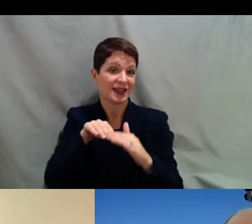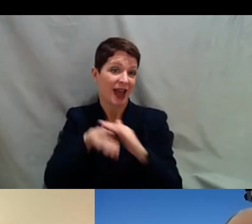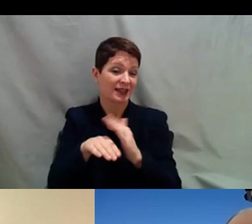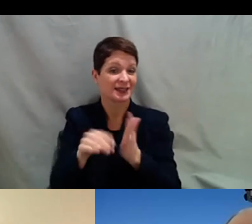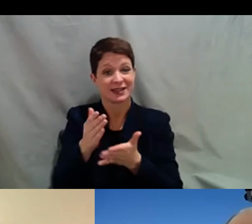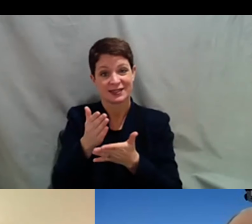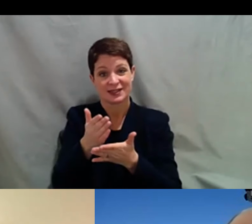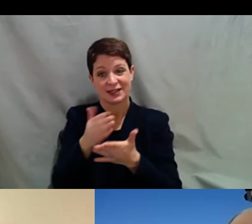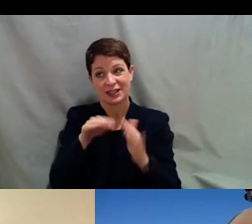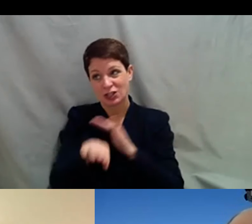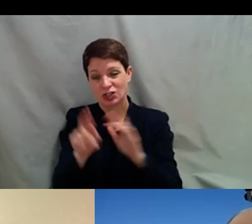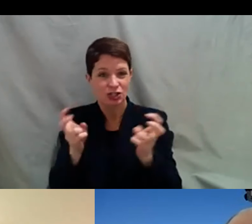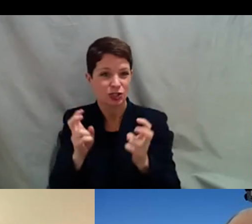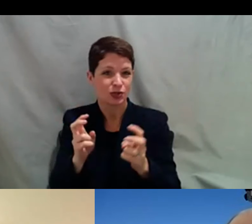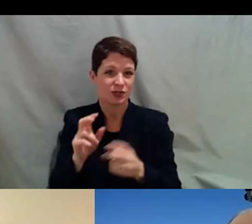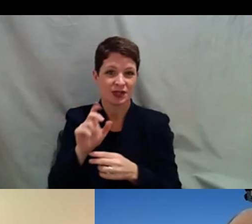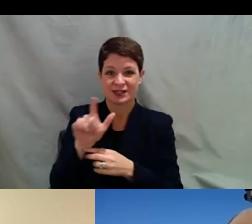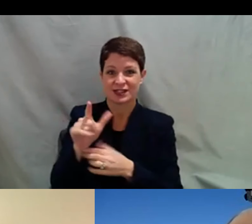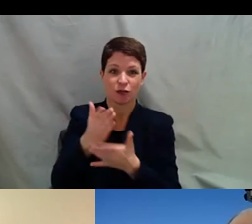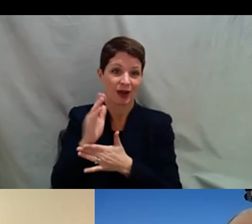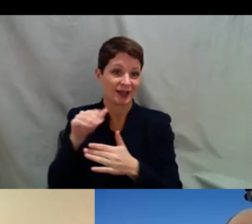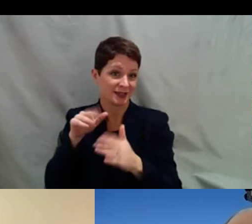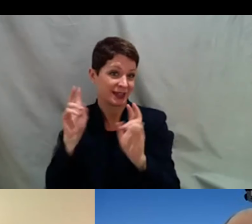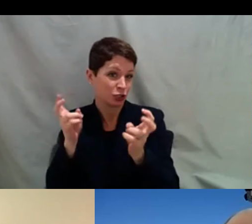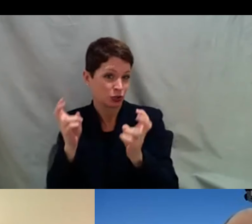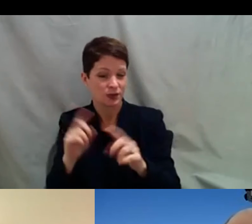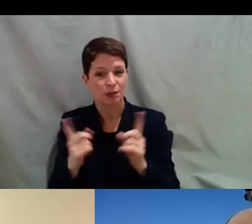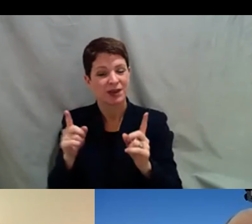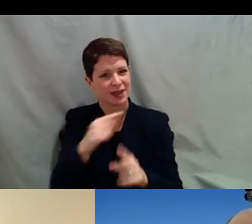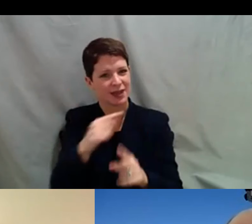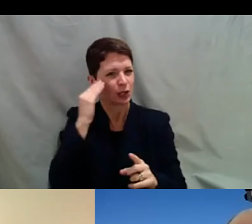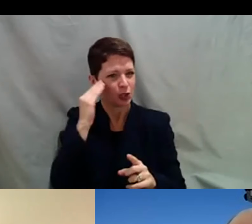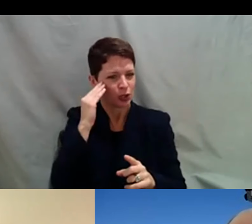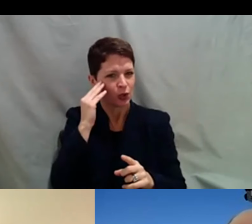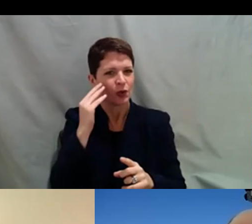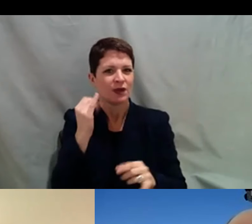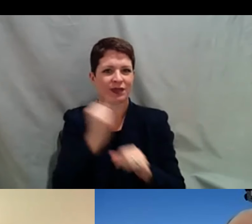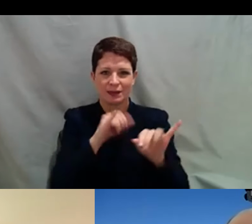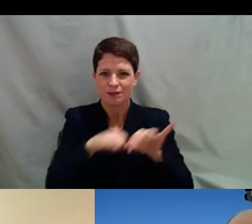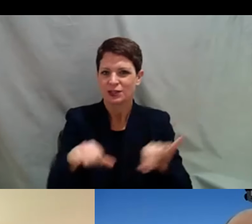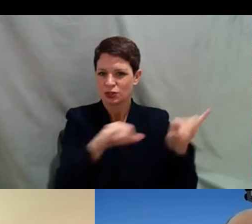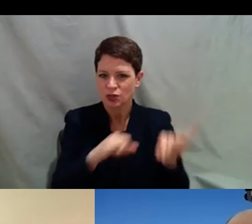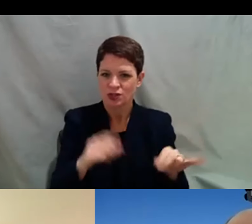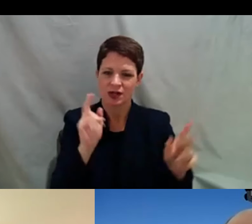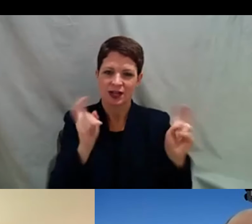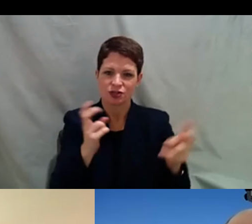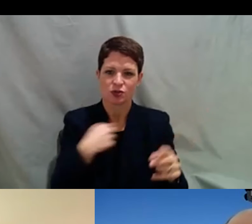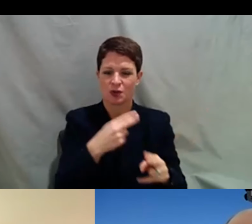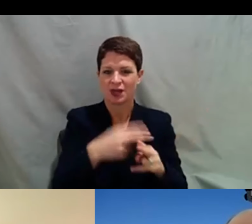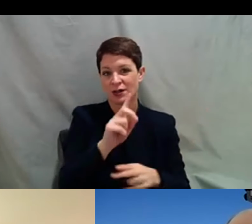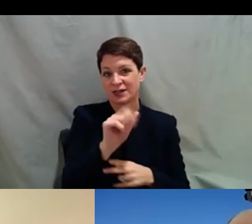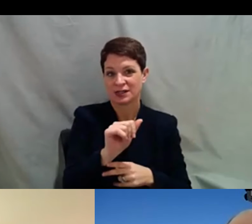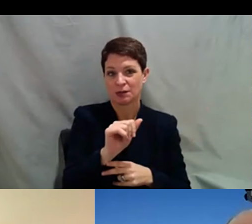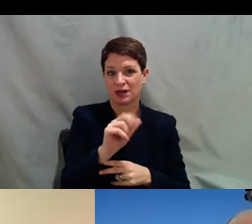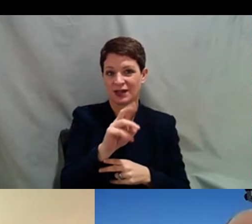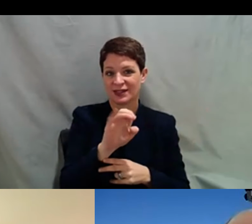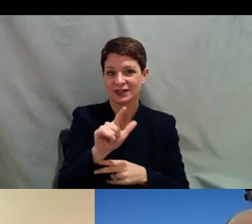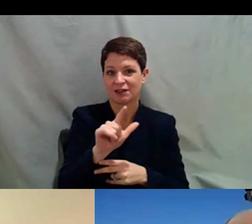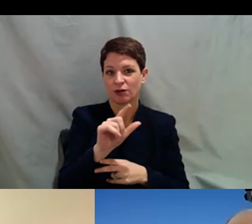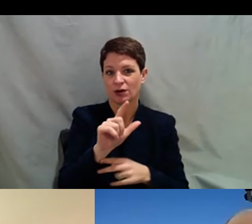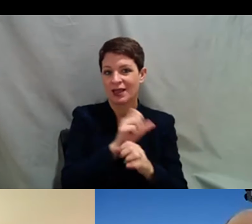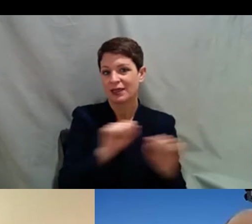issues, civil rights issues. And as I said, they were alert to deinstitutionalization, so issues that we might call like disability civil liberties issues.